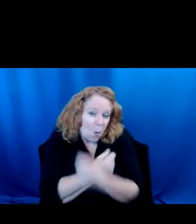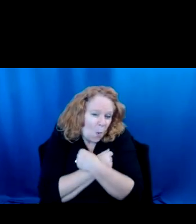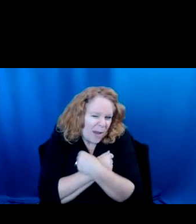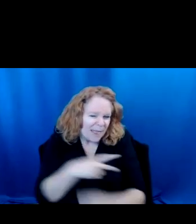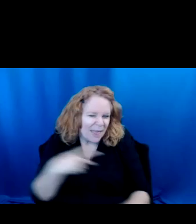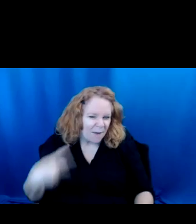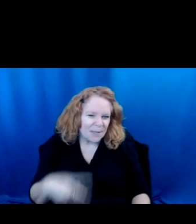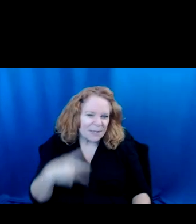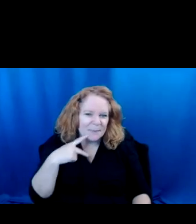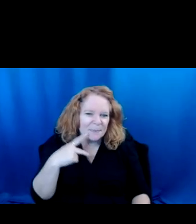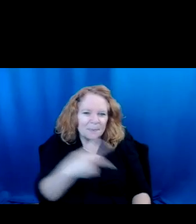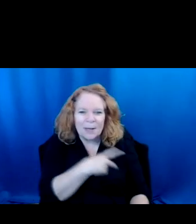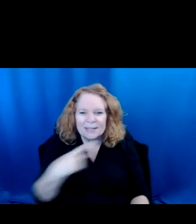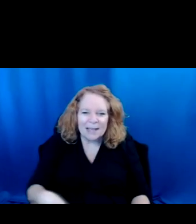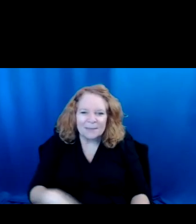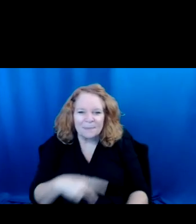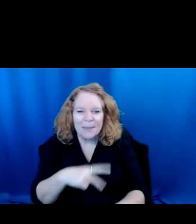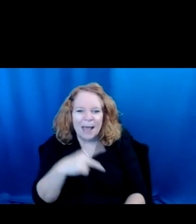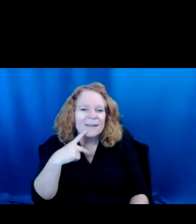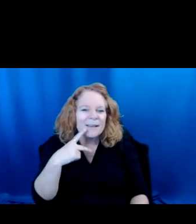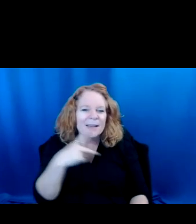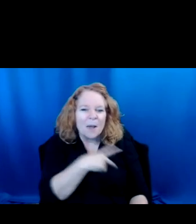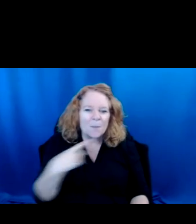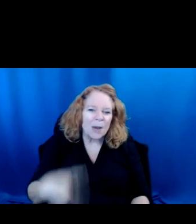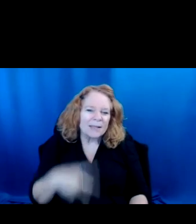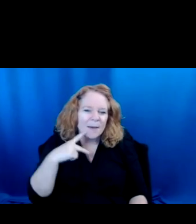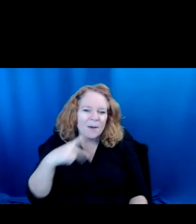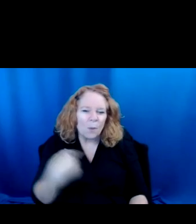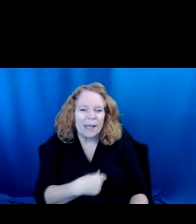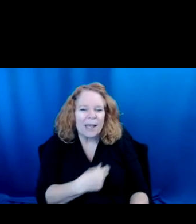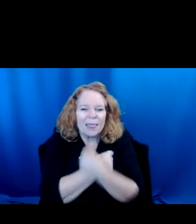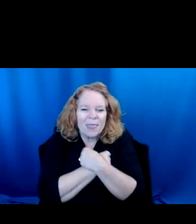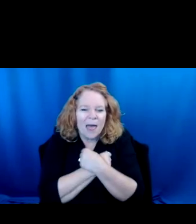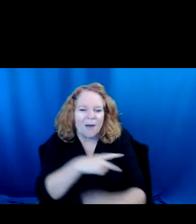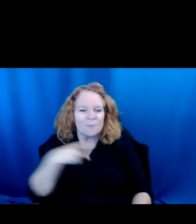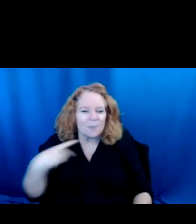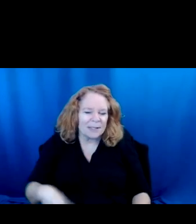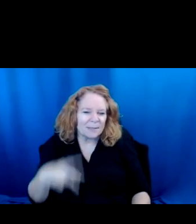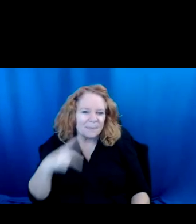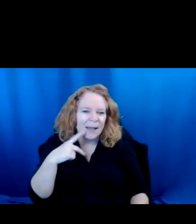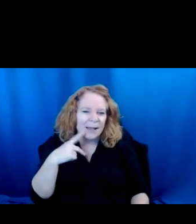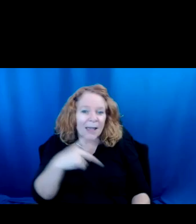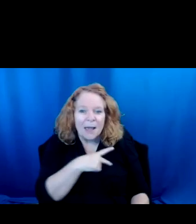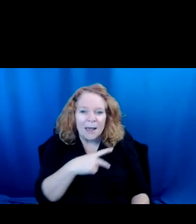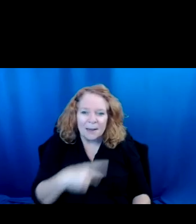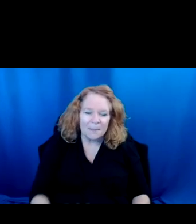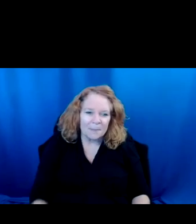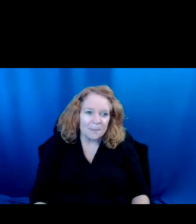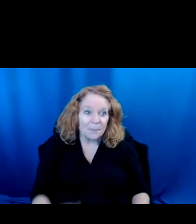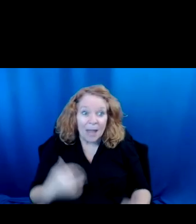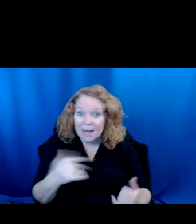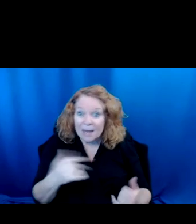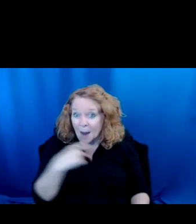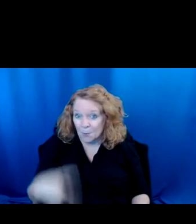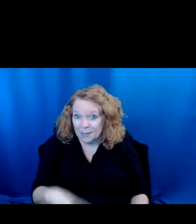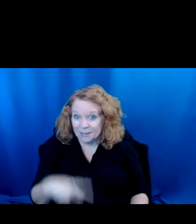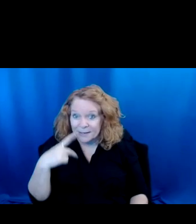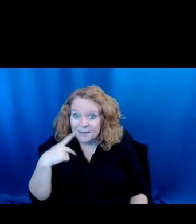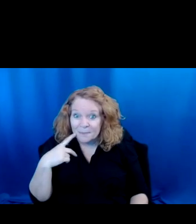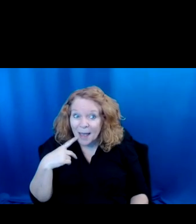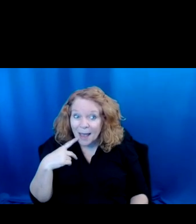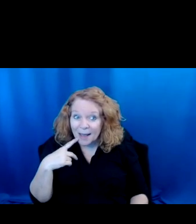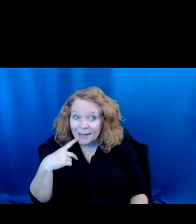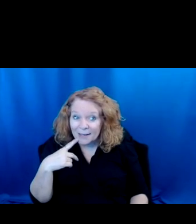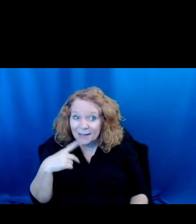Princess Peggy. Princess Peggy, Princess Peggy, we love Princess Peggy. Now, Princess Peggy was